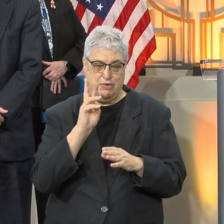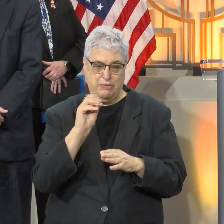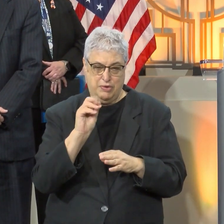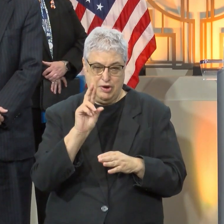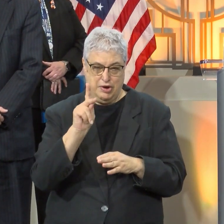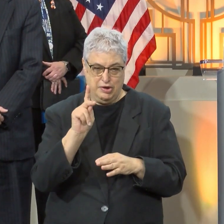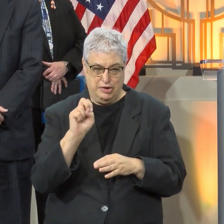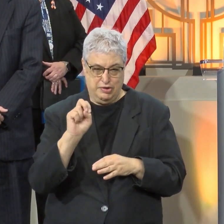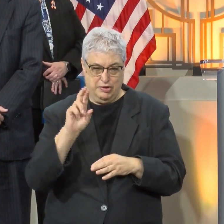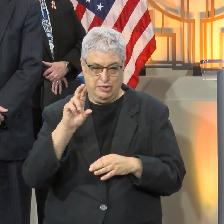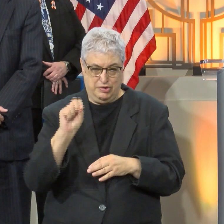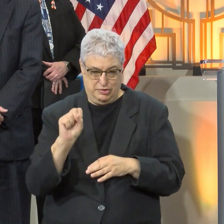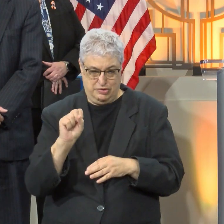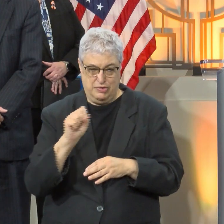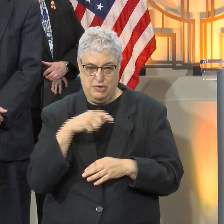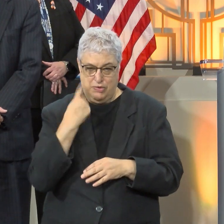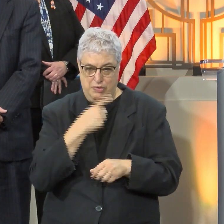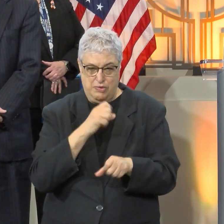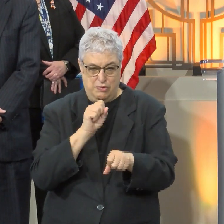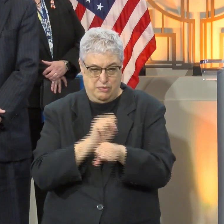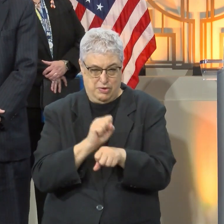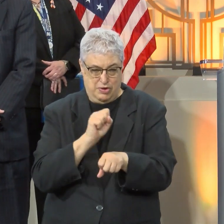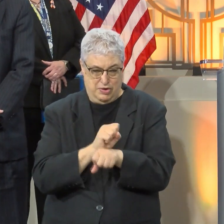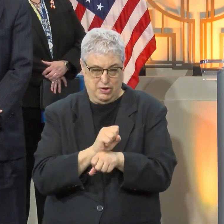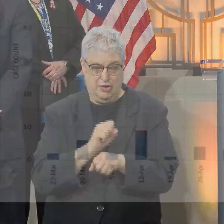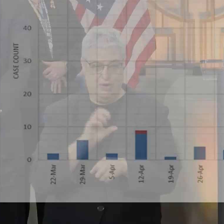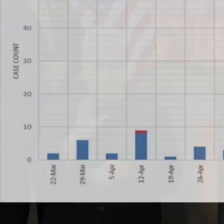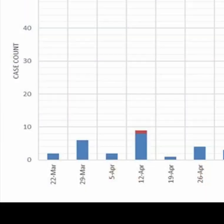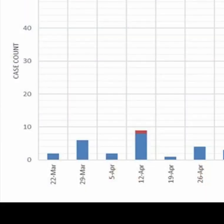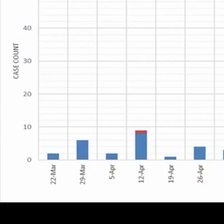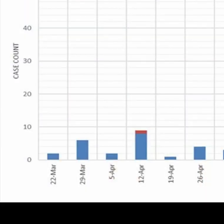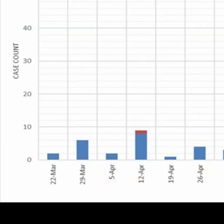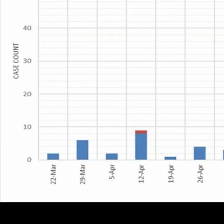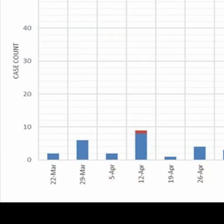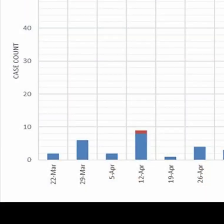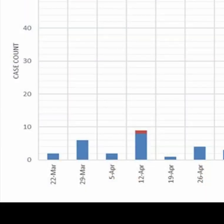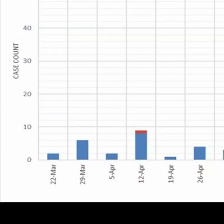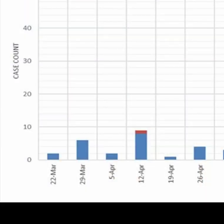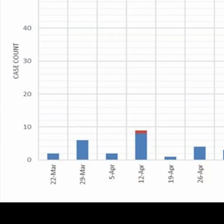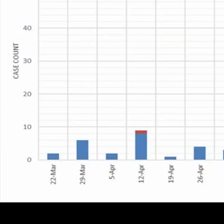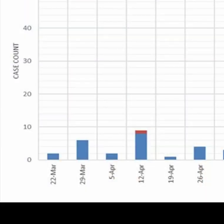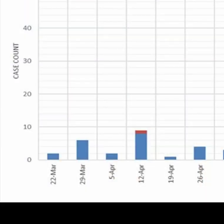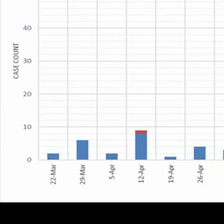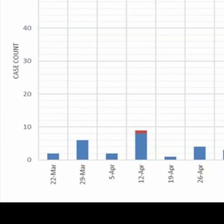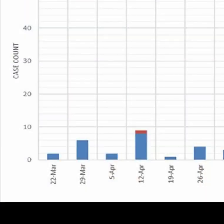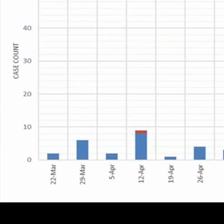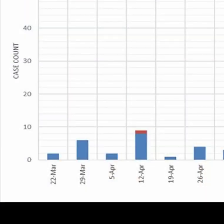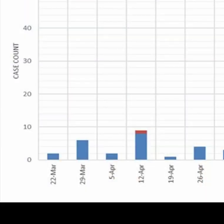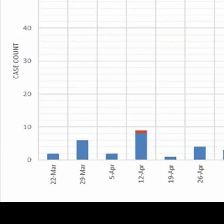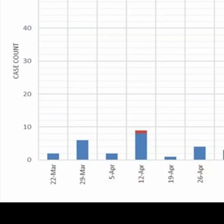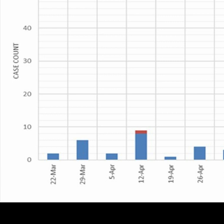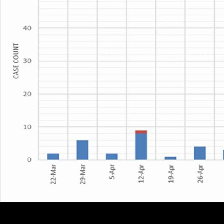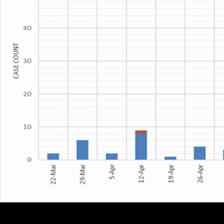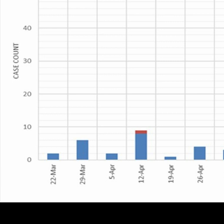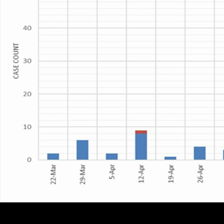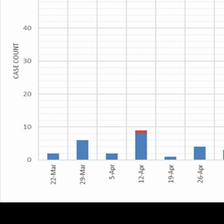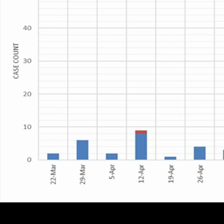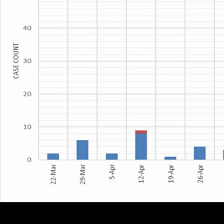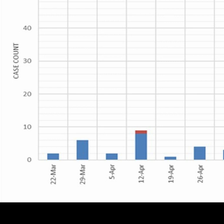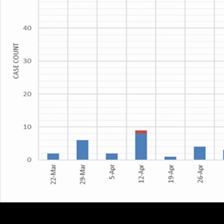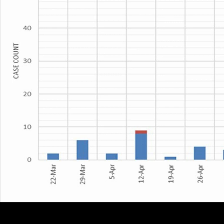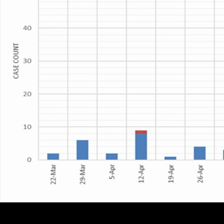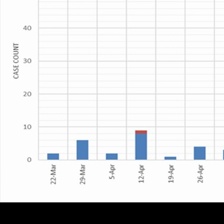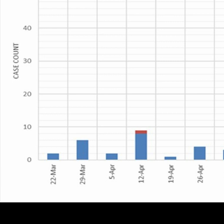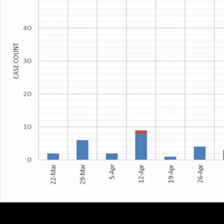workforce. The number of employees with COVID who are in isolation and cannot report to work has steadily